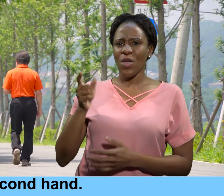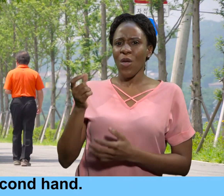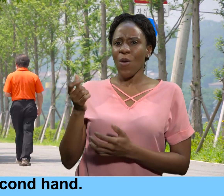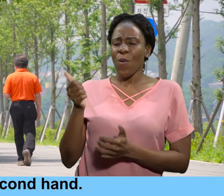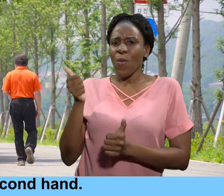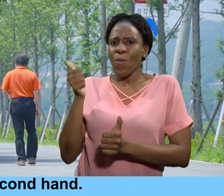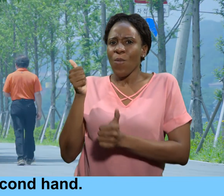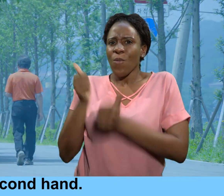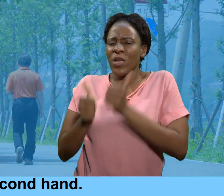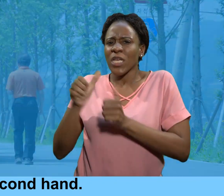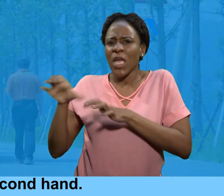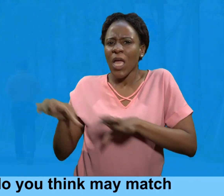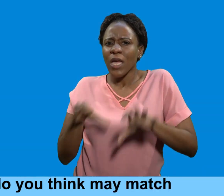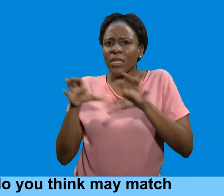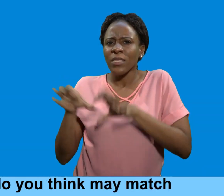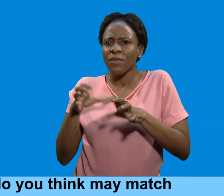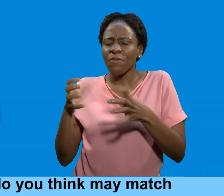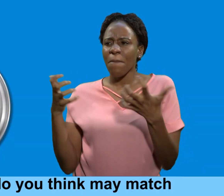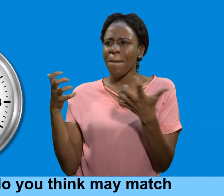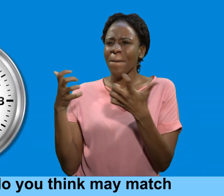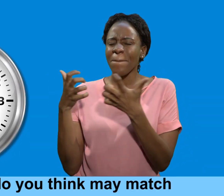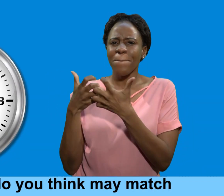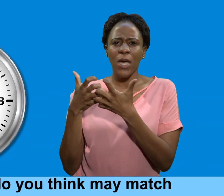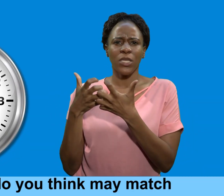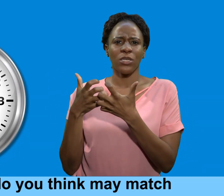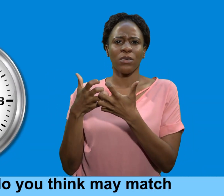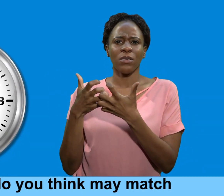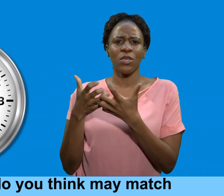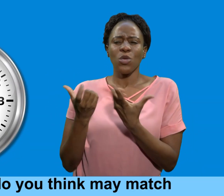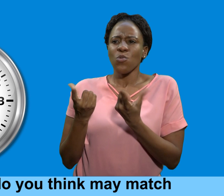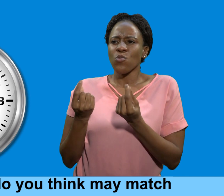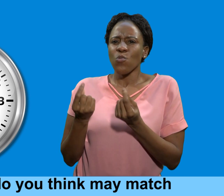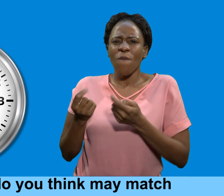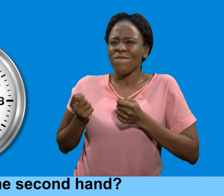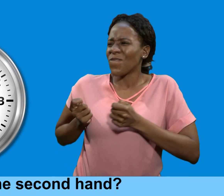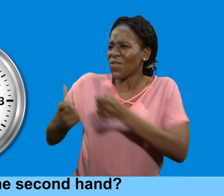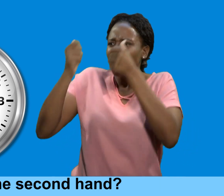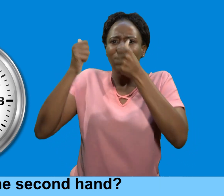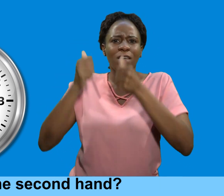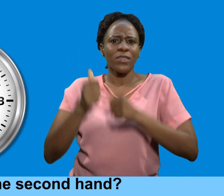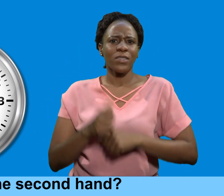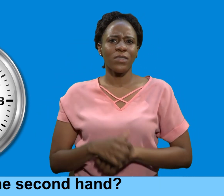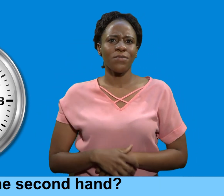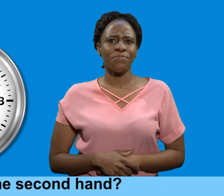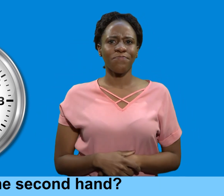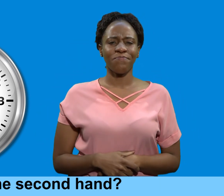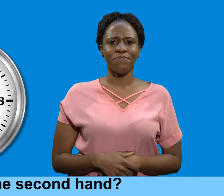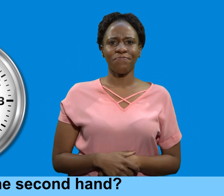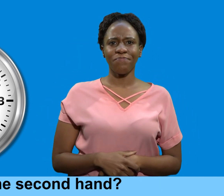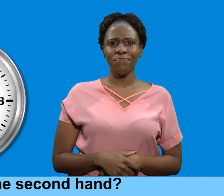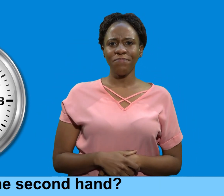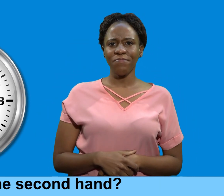Now for the second hand. What activity do you think may match the speed of the second